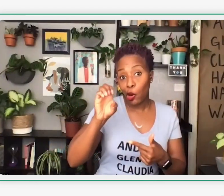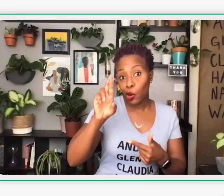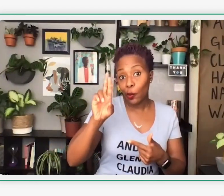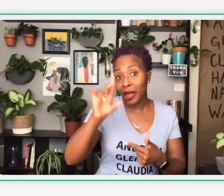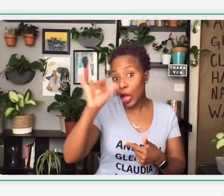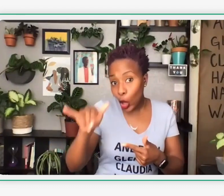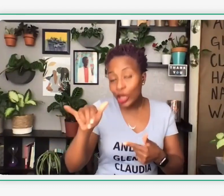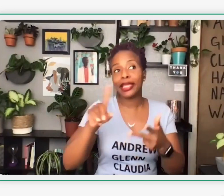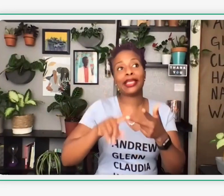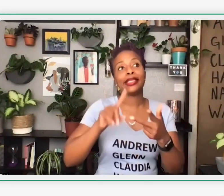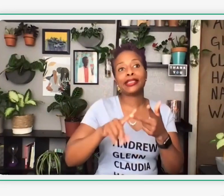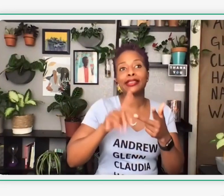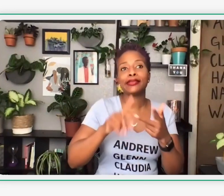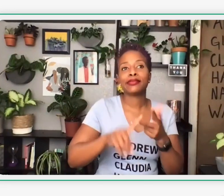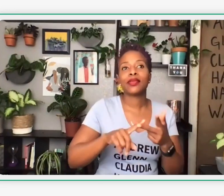different concoctions: